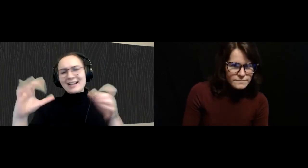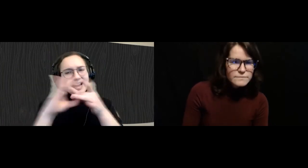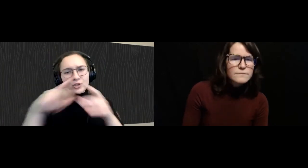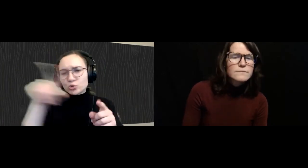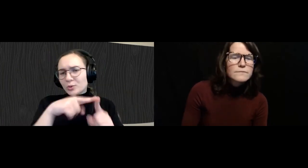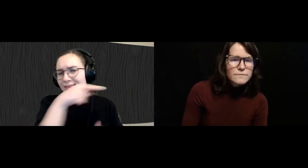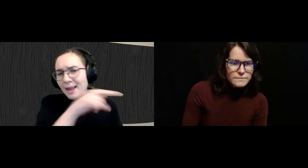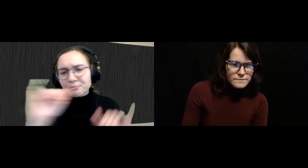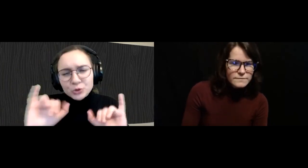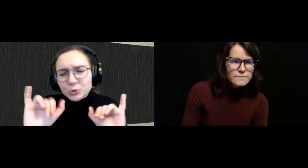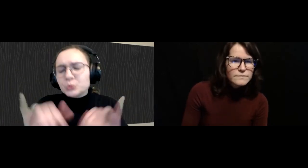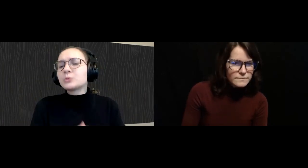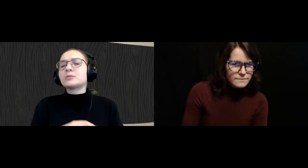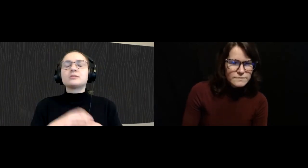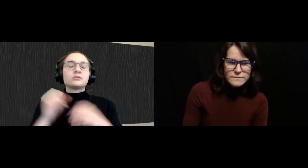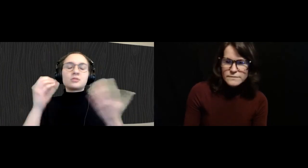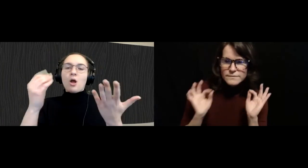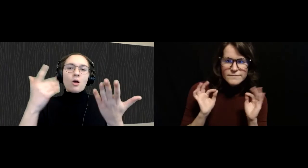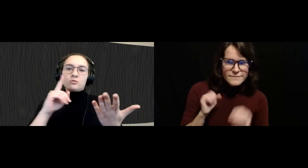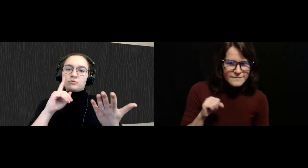Tennessee as well, so we can connect you to them as well.